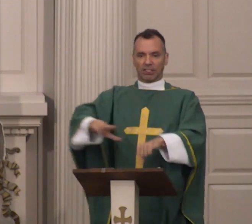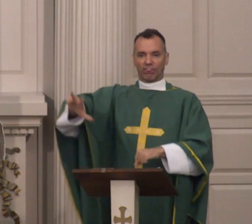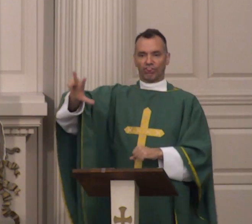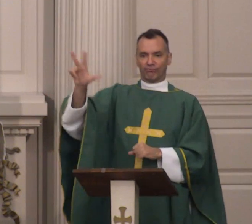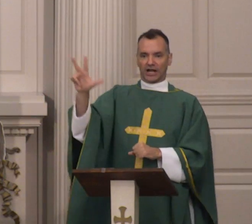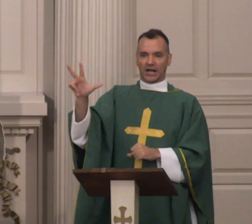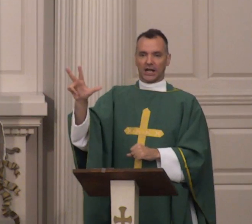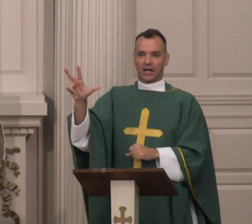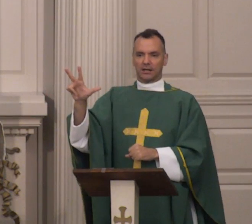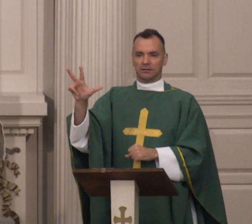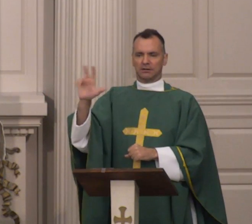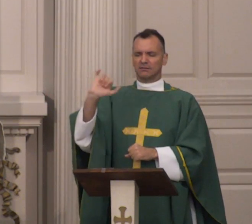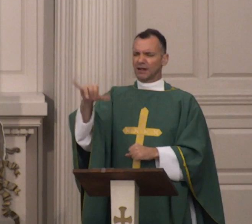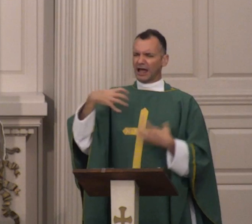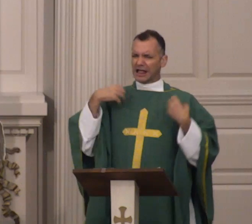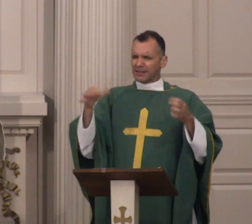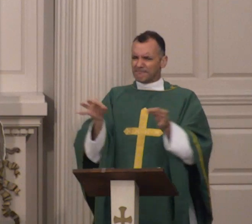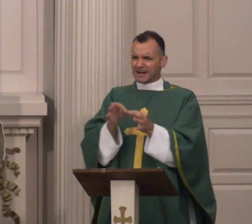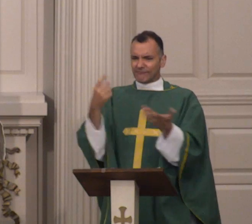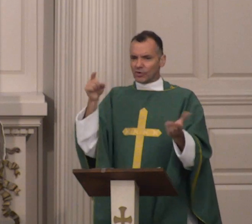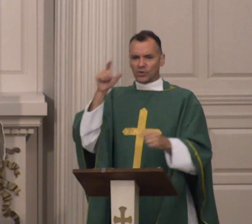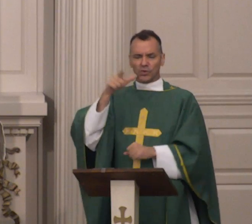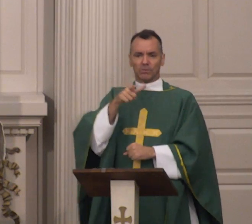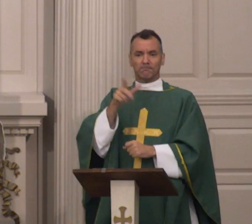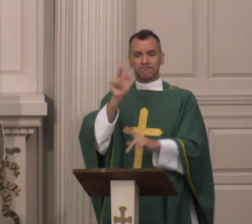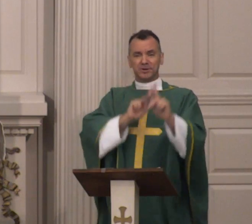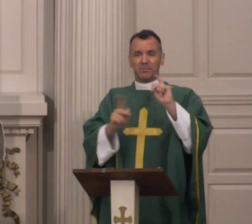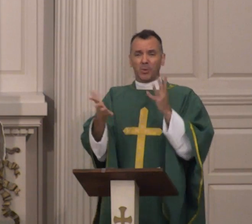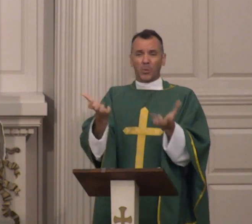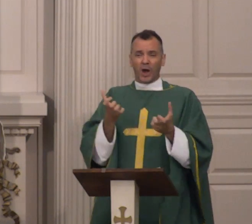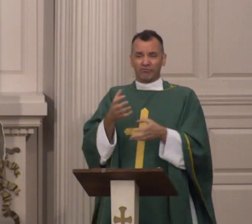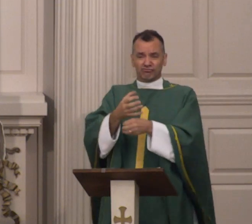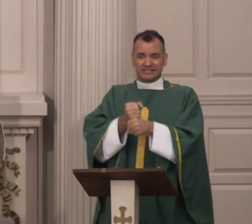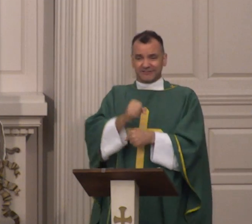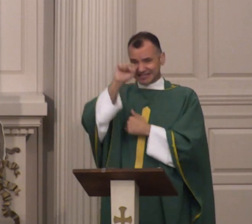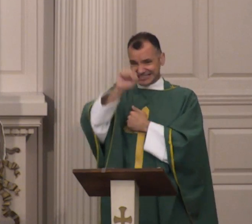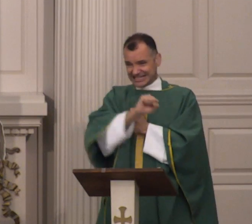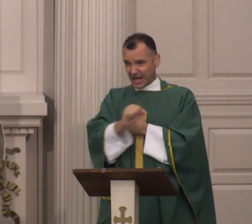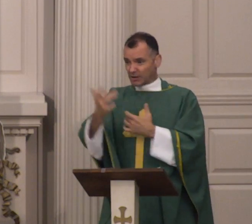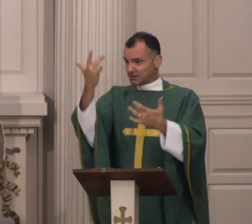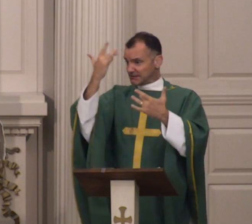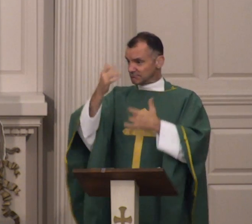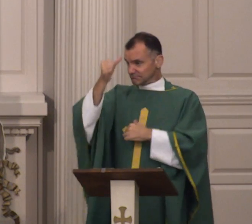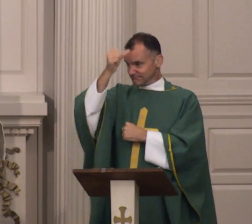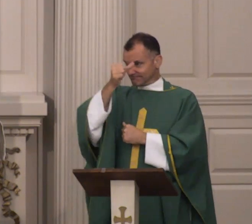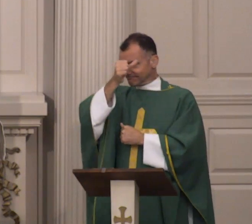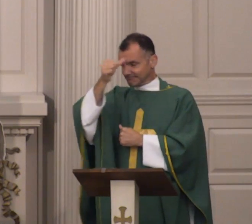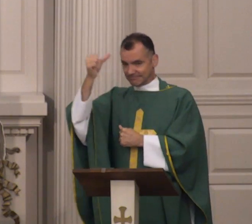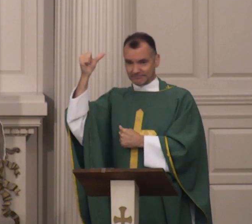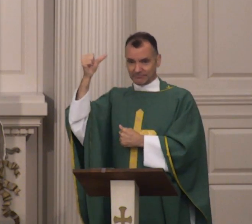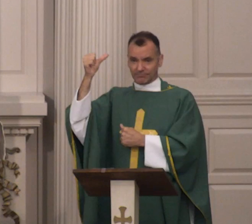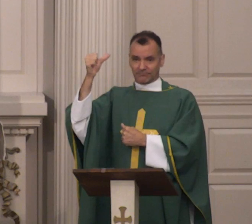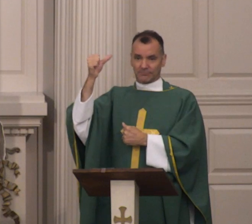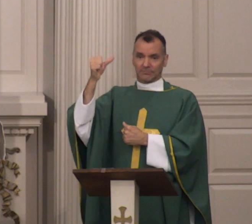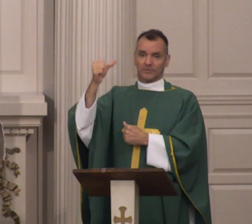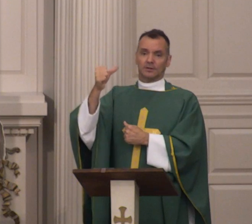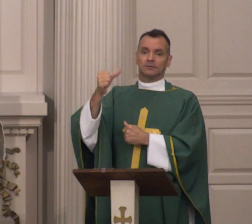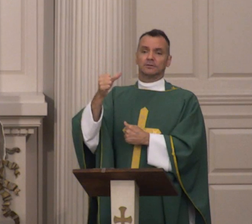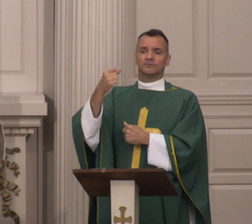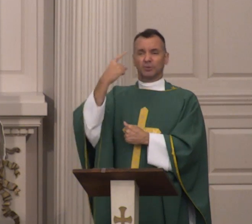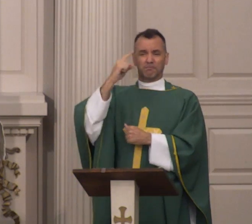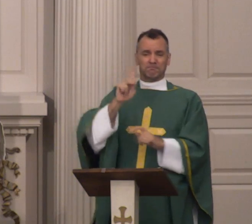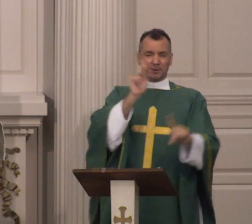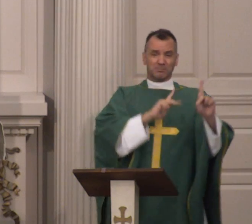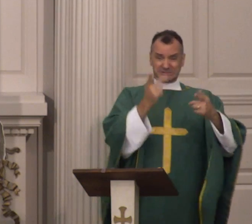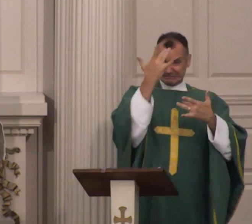our healing mass. Our monthly healing mass will be at 3 o'clock. And this healing mass is for people who would like to receive the sacrament of anointing of the sick, the